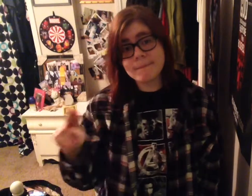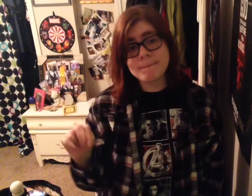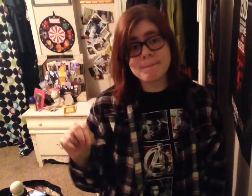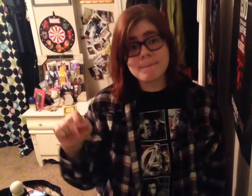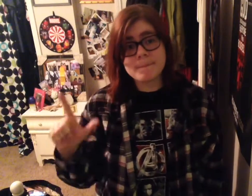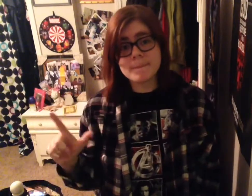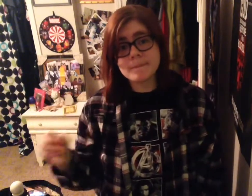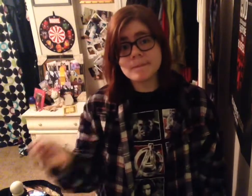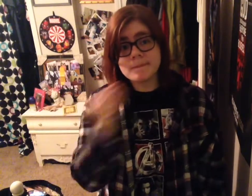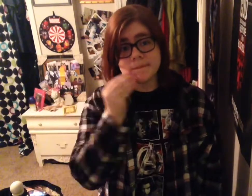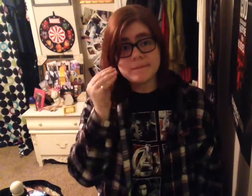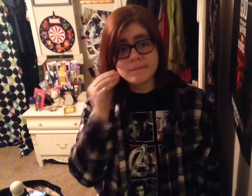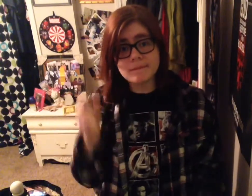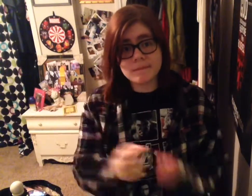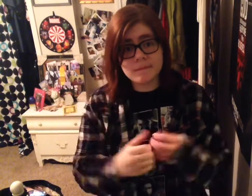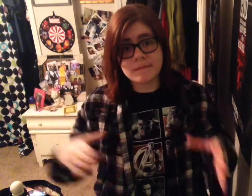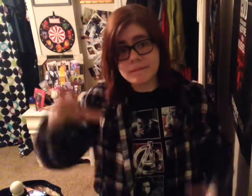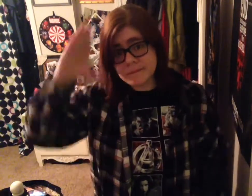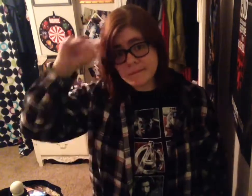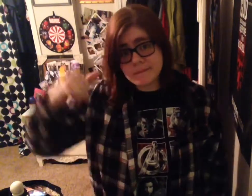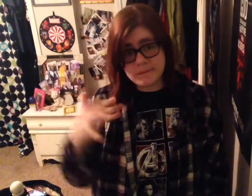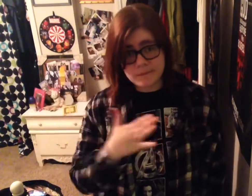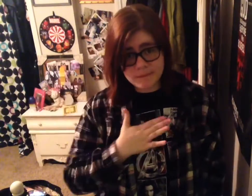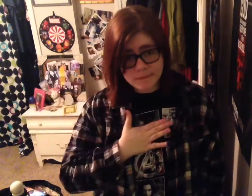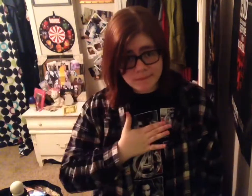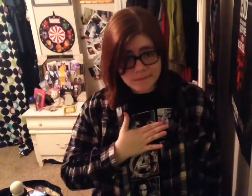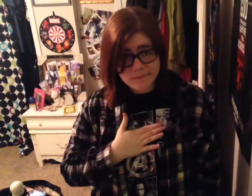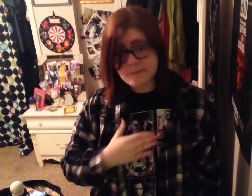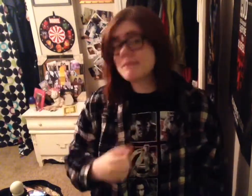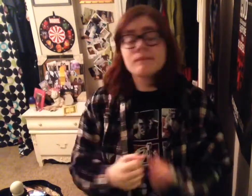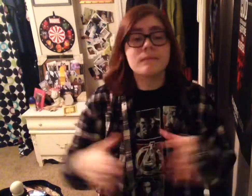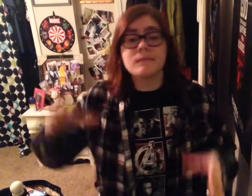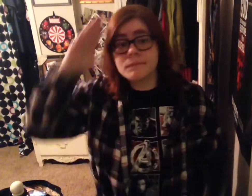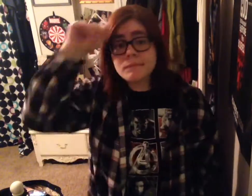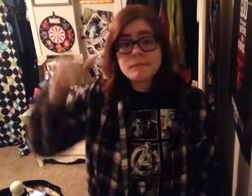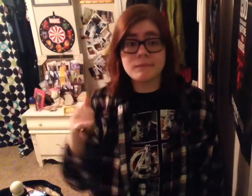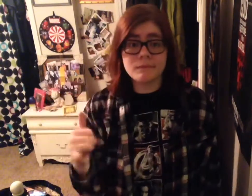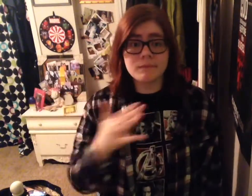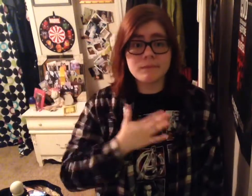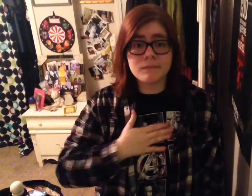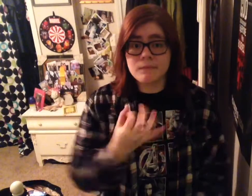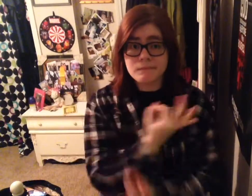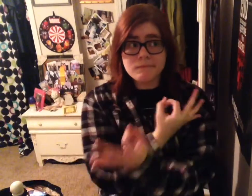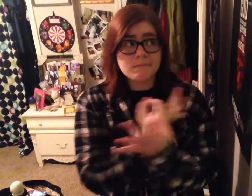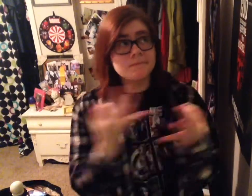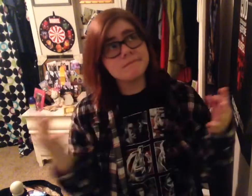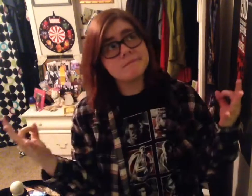Neverland is home to lost boys like me And lost boys like me are free